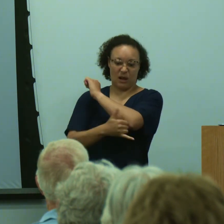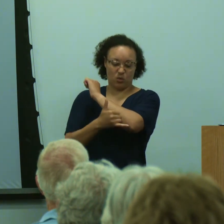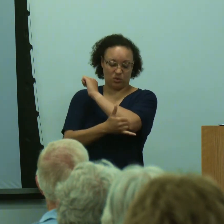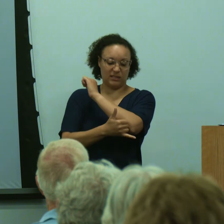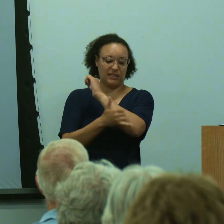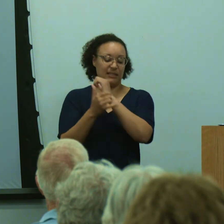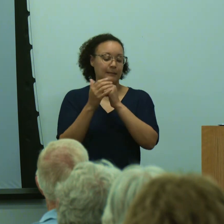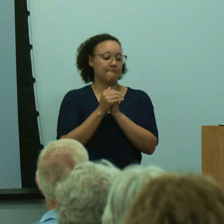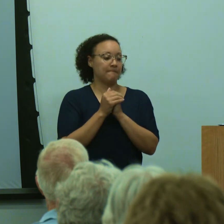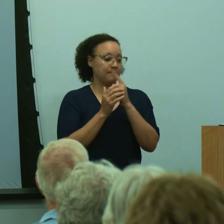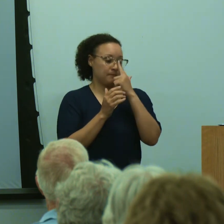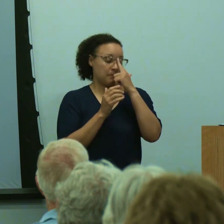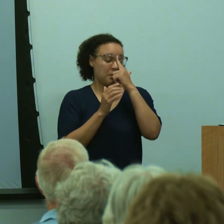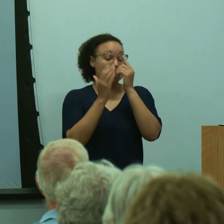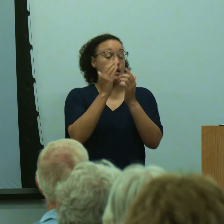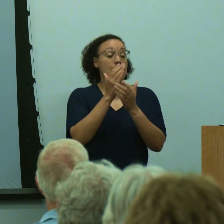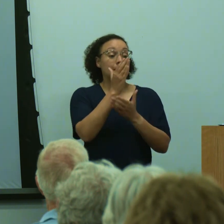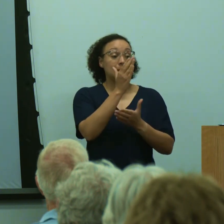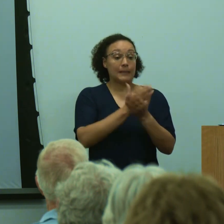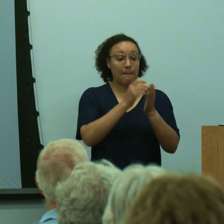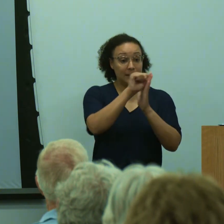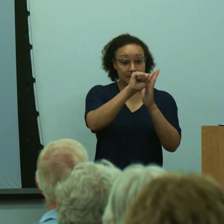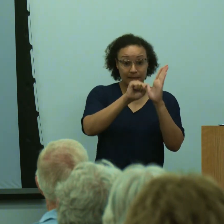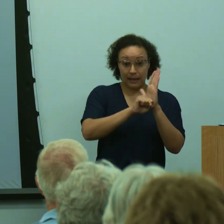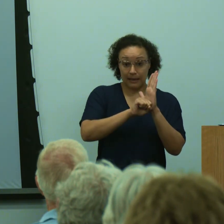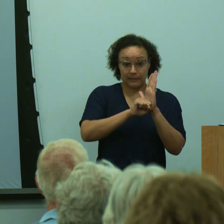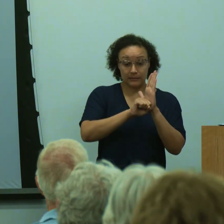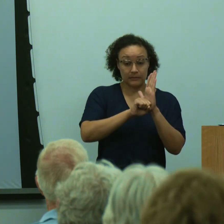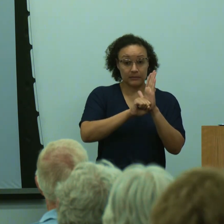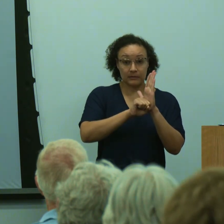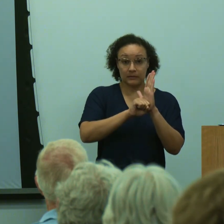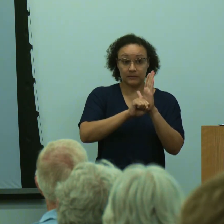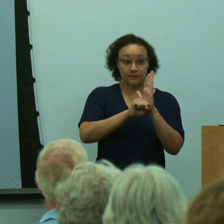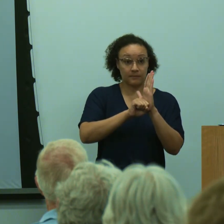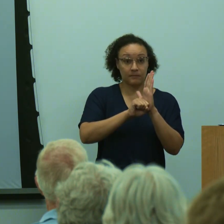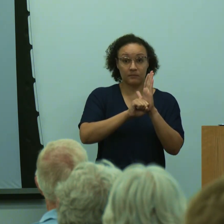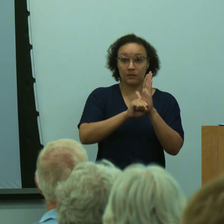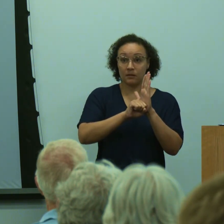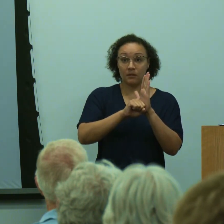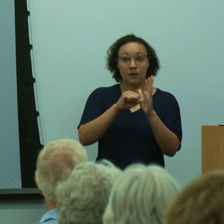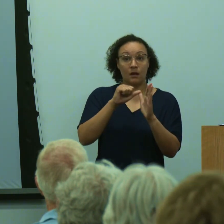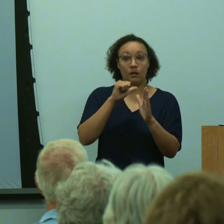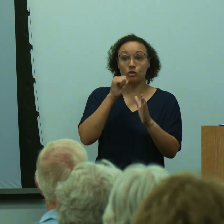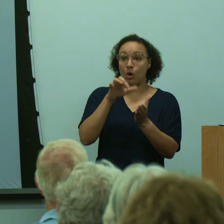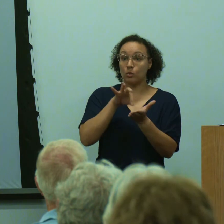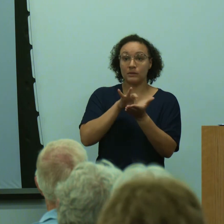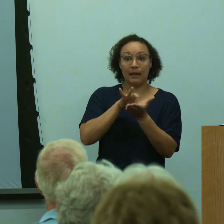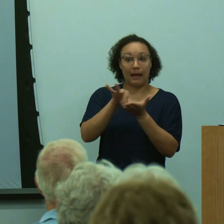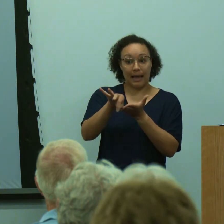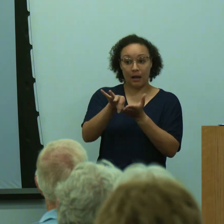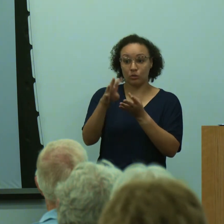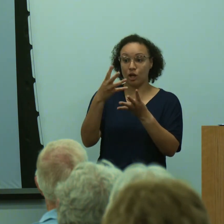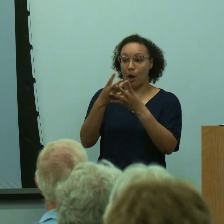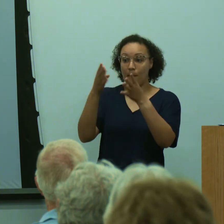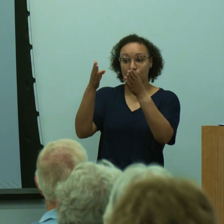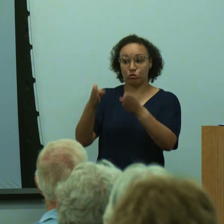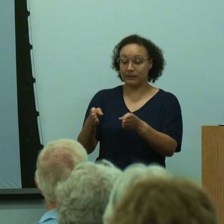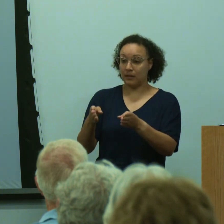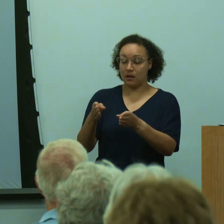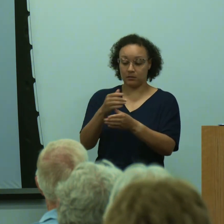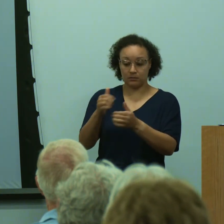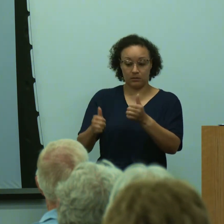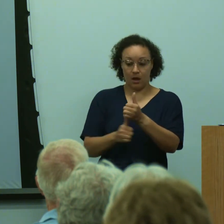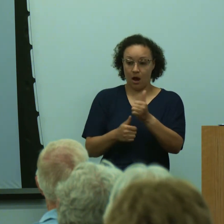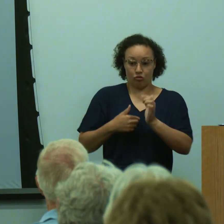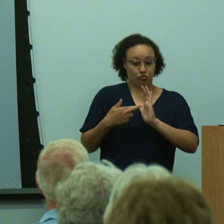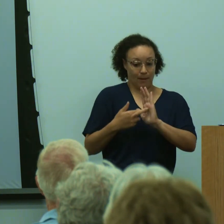some states that actually do not count prisoners as their representatives. There are some states that do